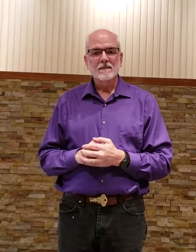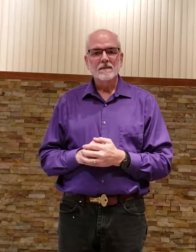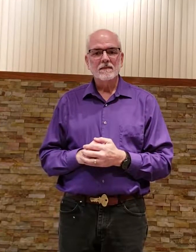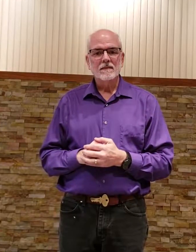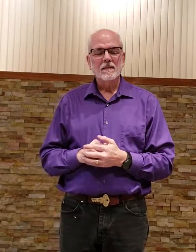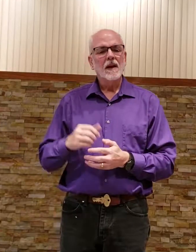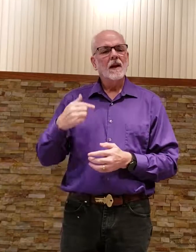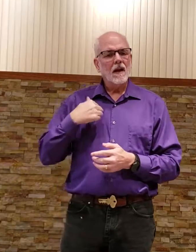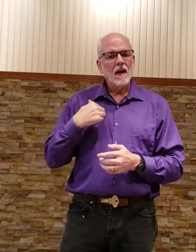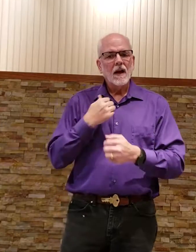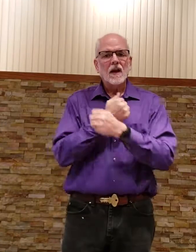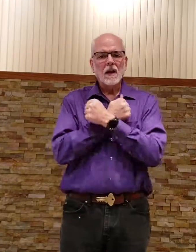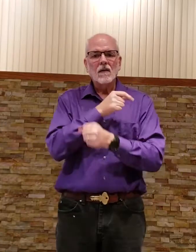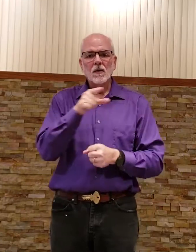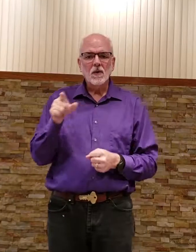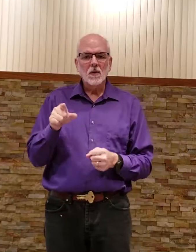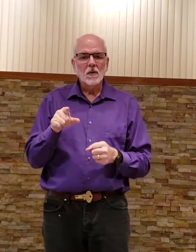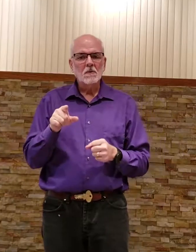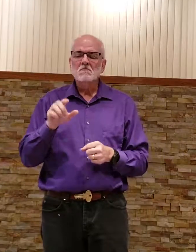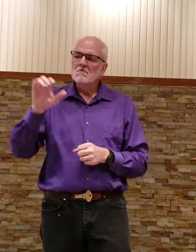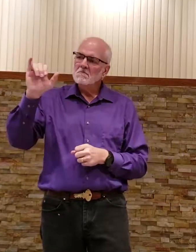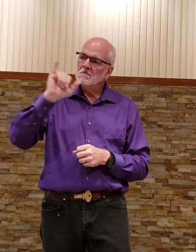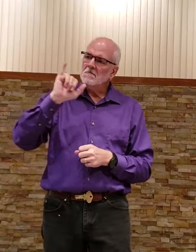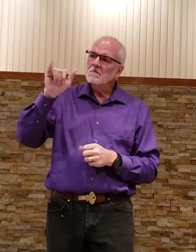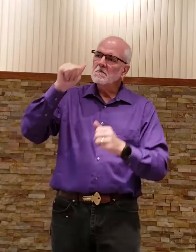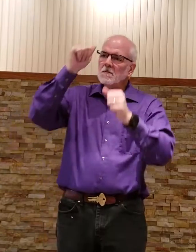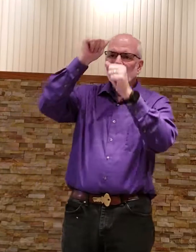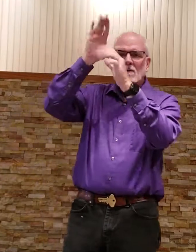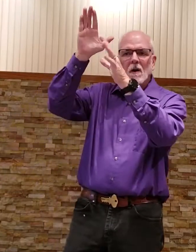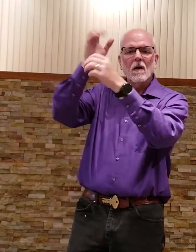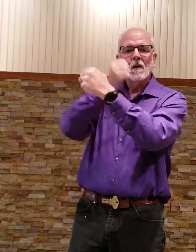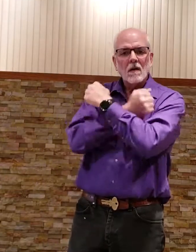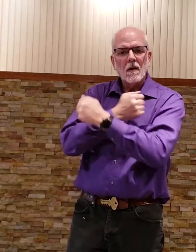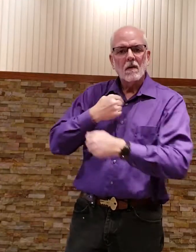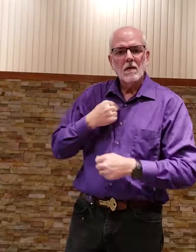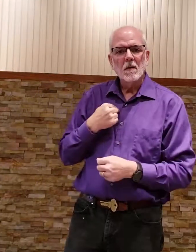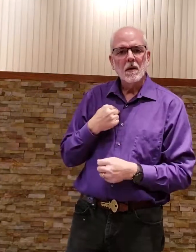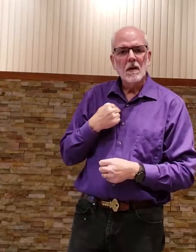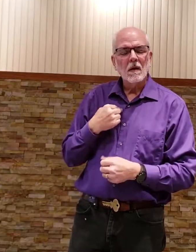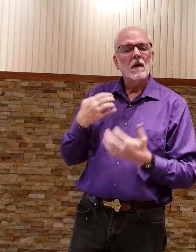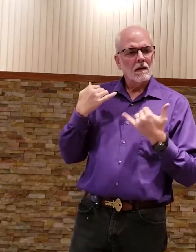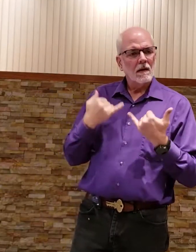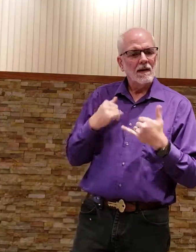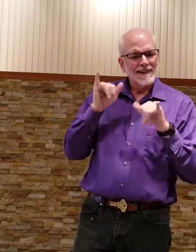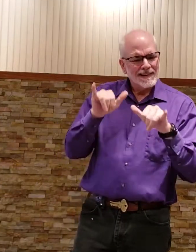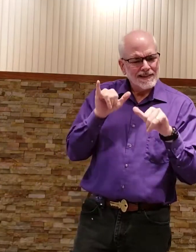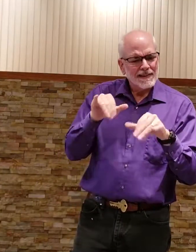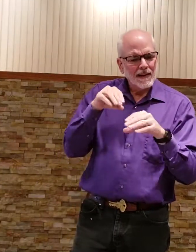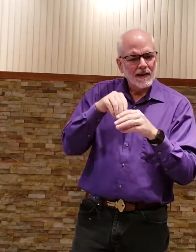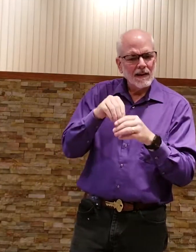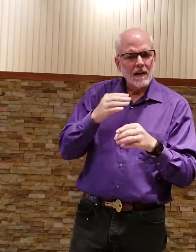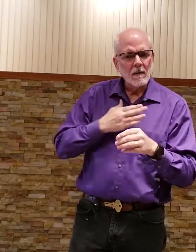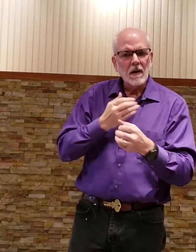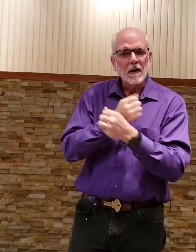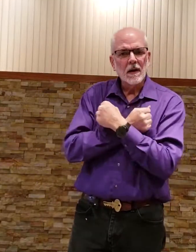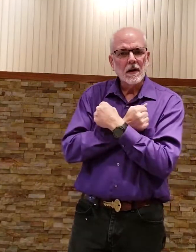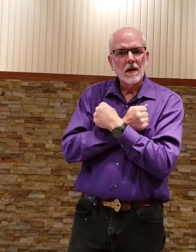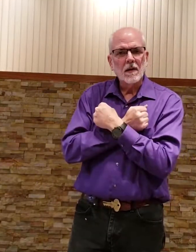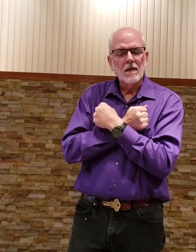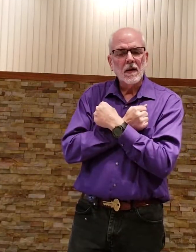I love you as the Father loved me. Now remain in my love. I have obeyed